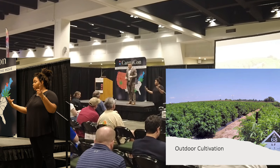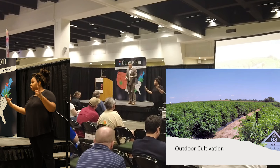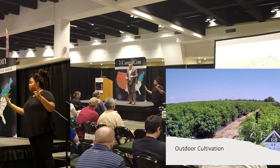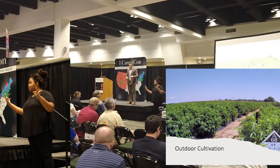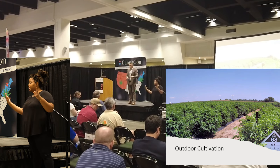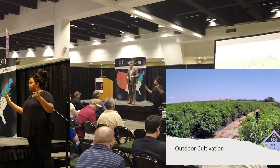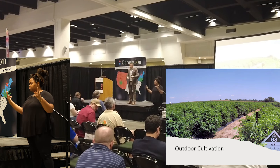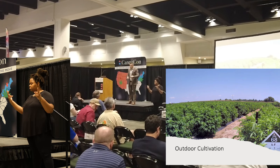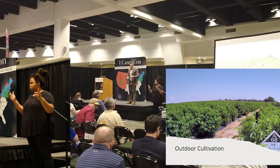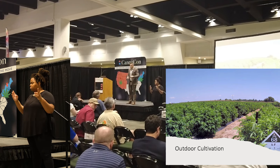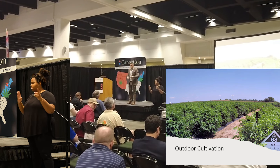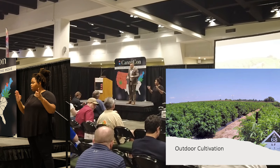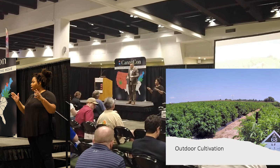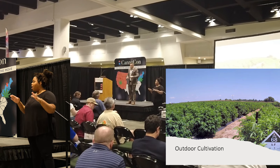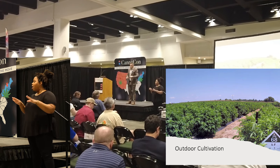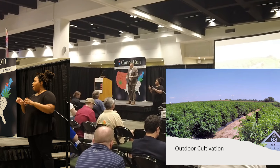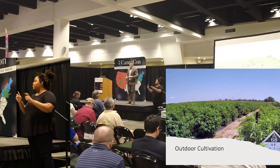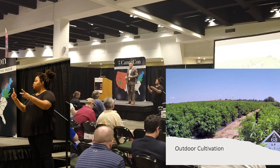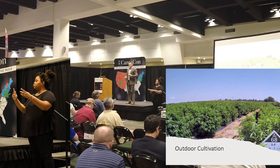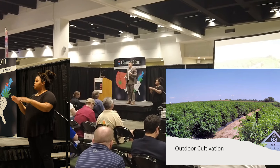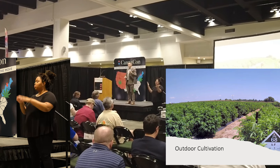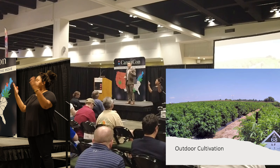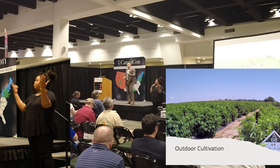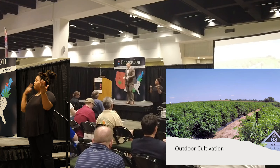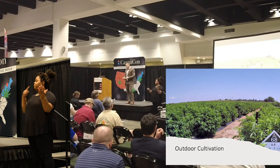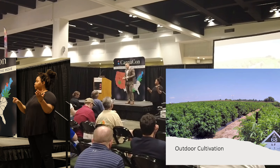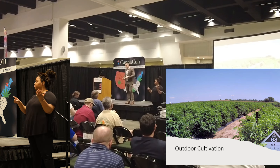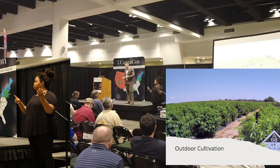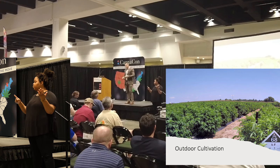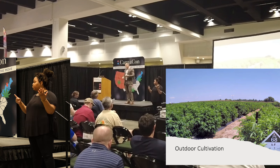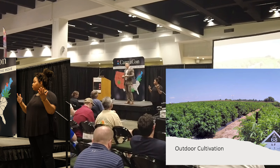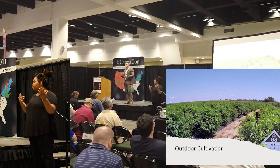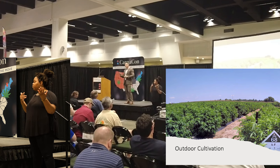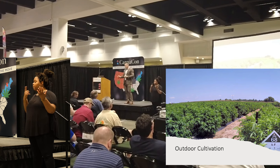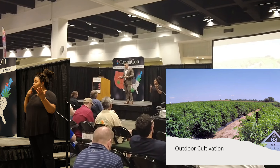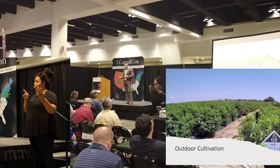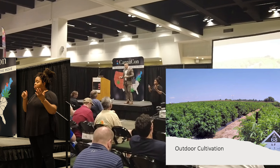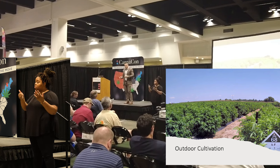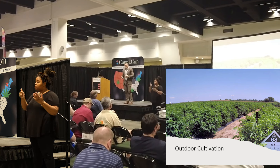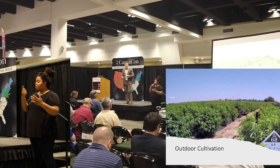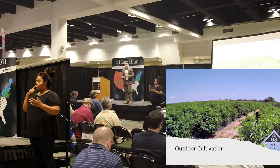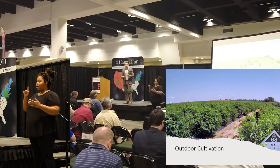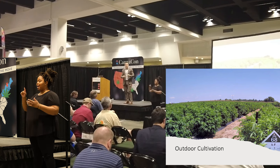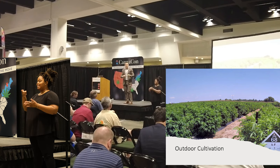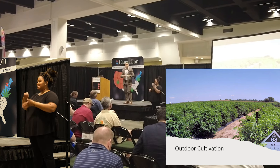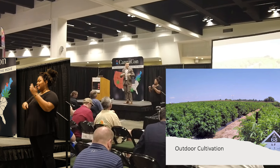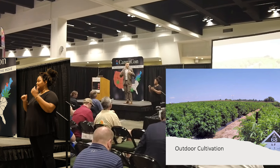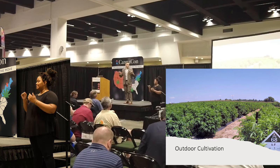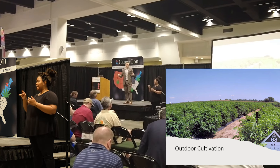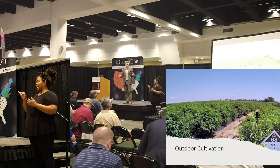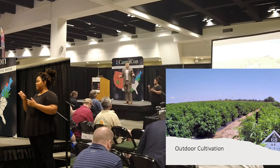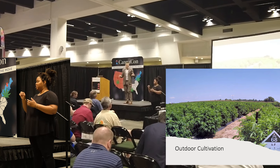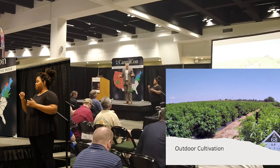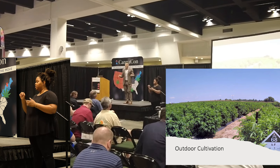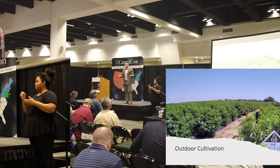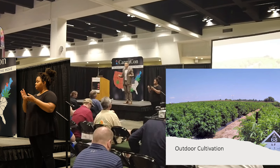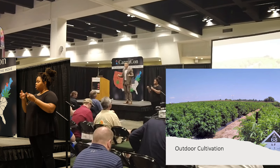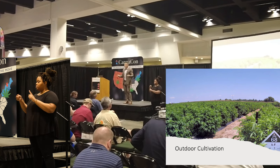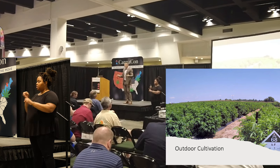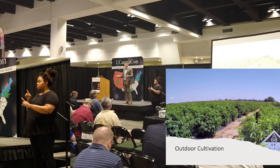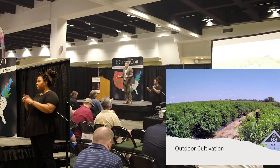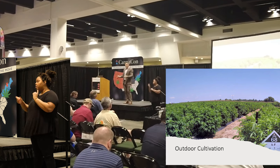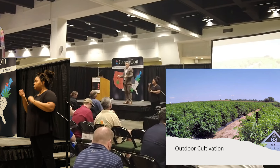has the potential to open up doors. It has the potential to open up doors not just from a taxation perspective, but to components like, for